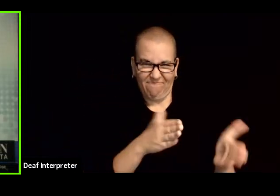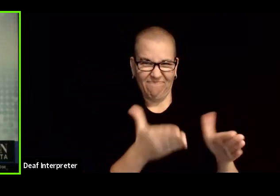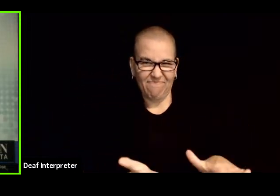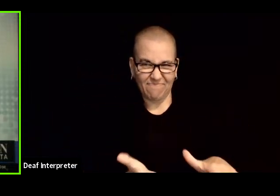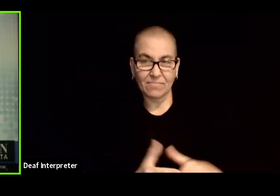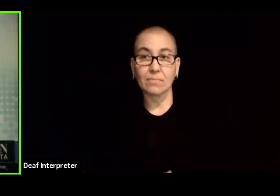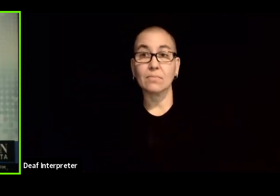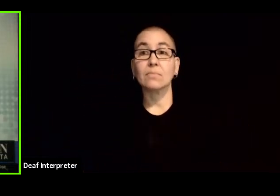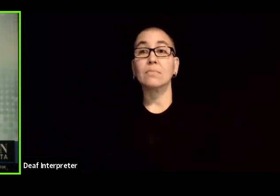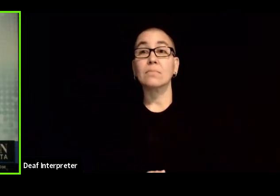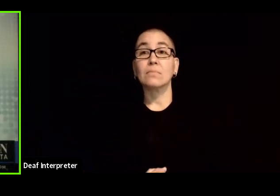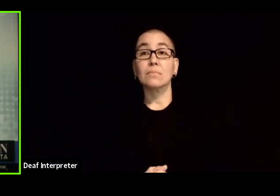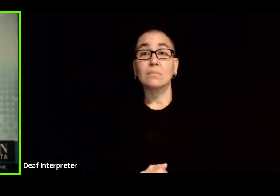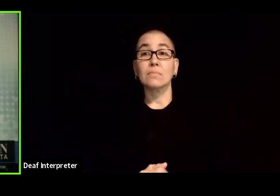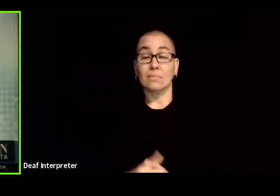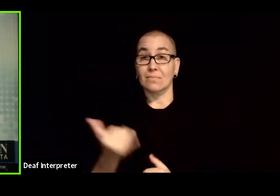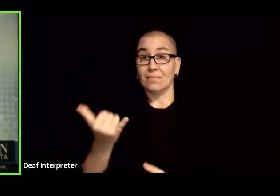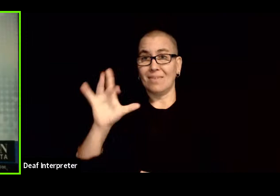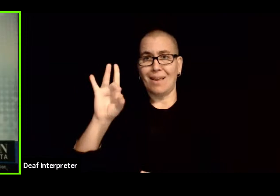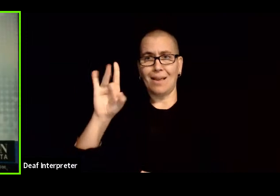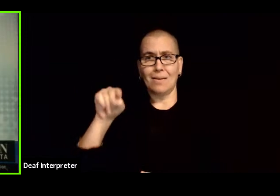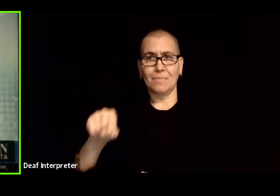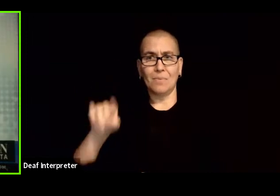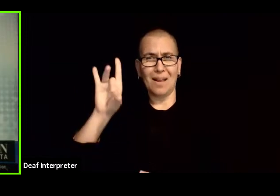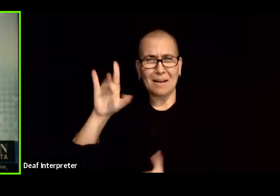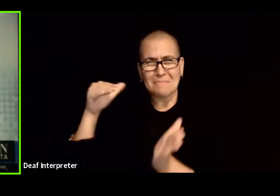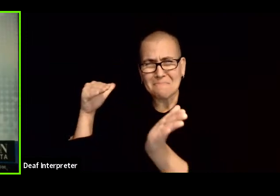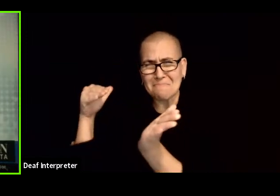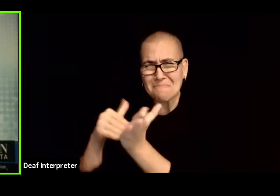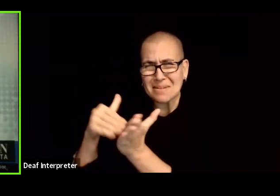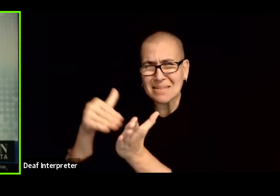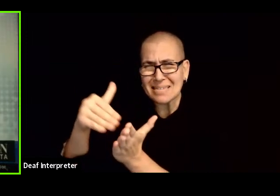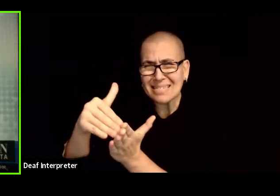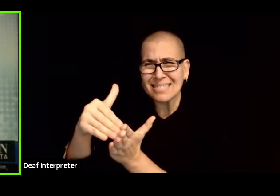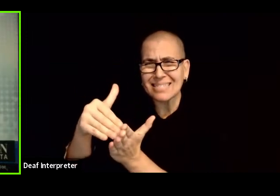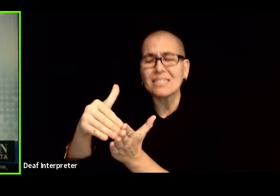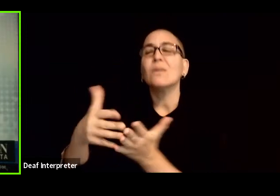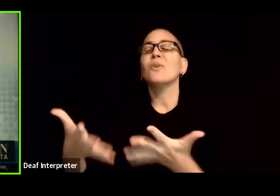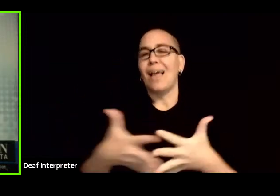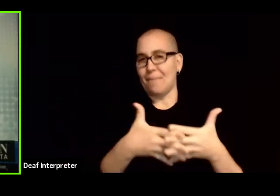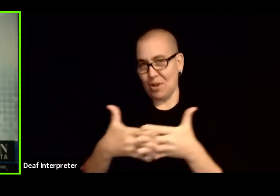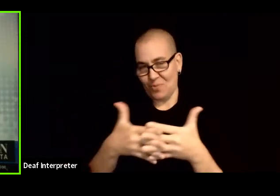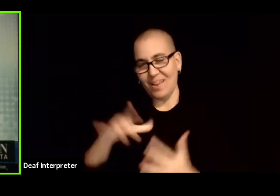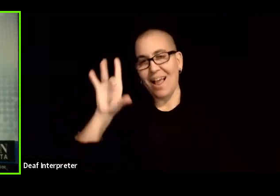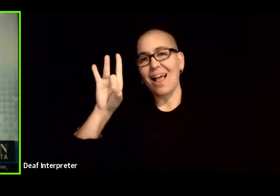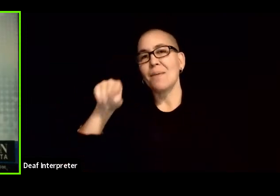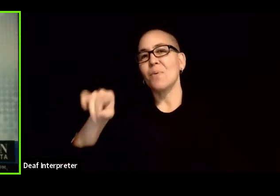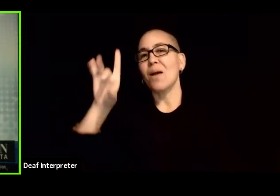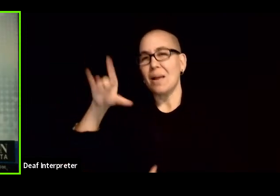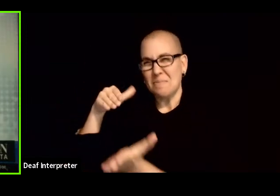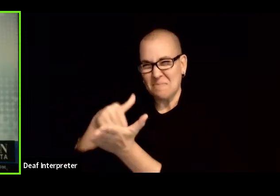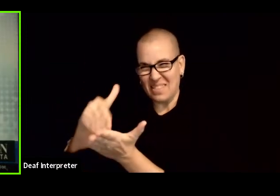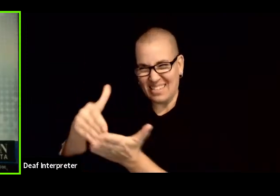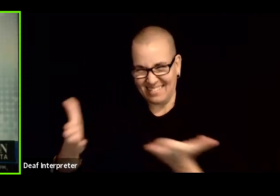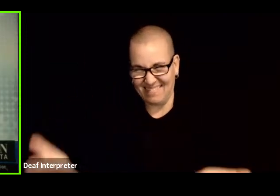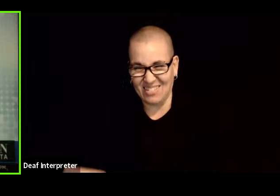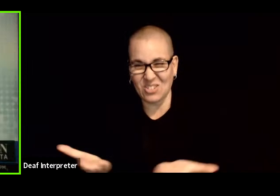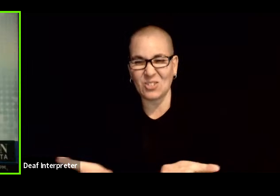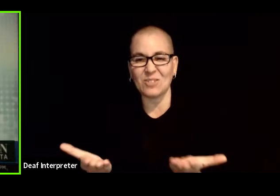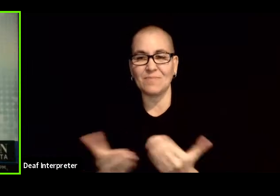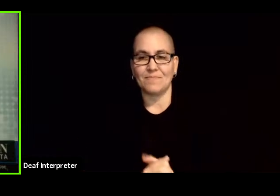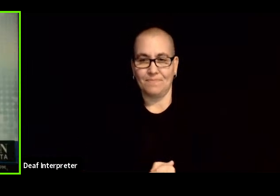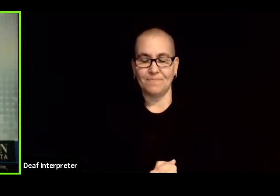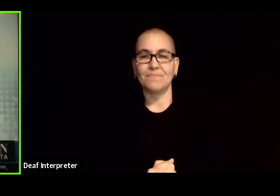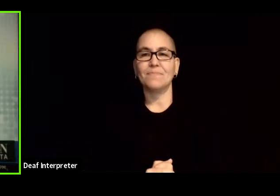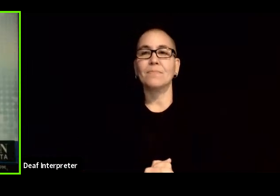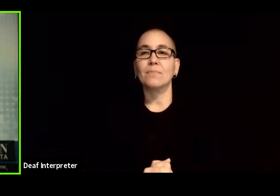cases in the U.S. and 227,000 fatalities from COVID-19. Here in Minnesota, we